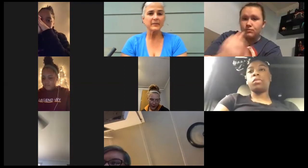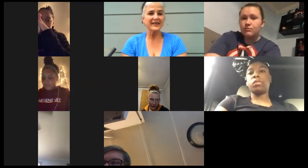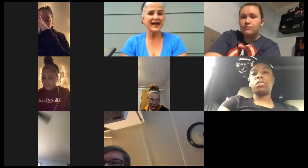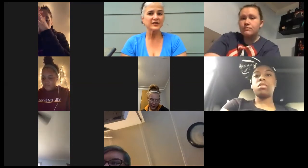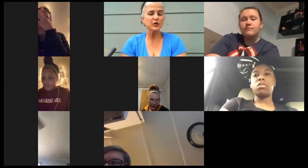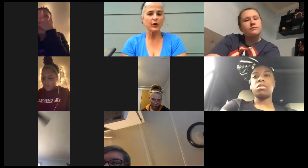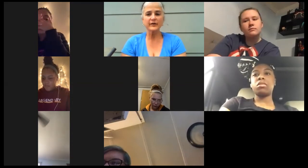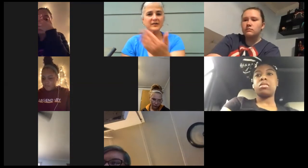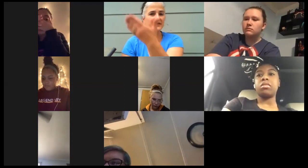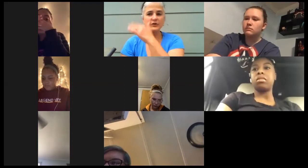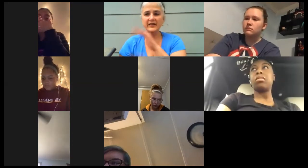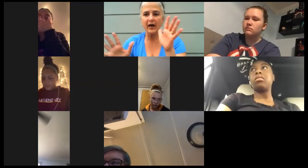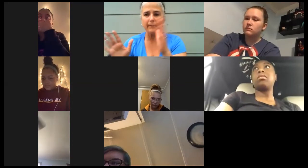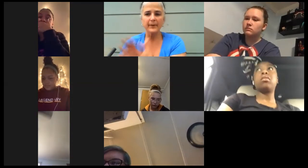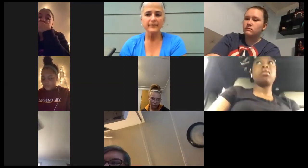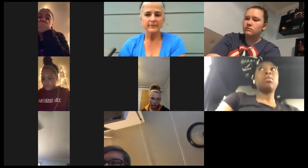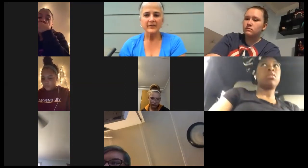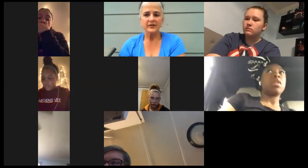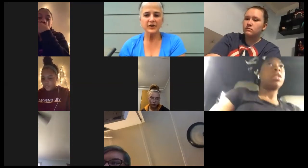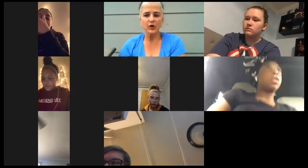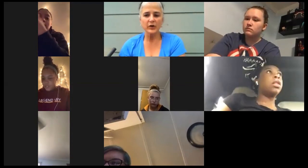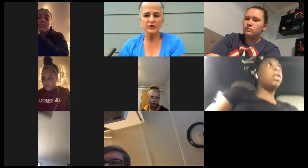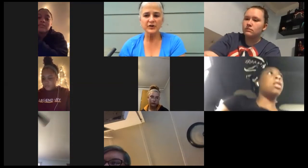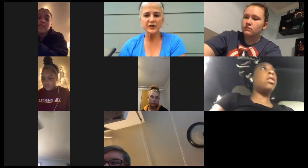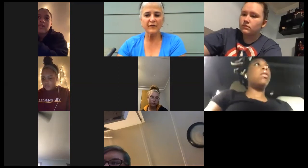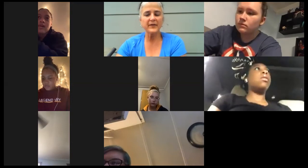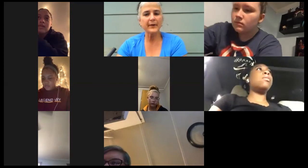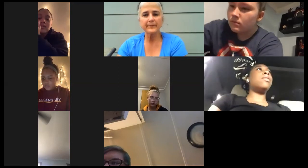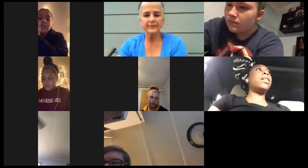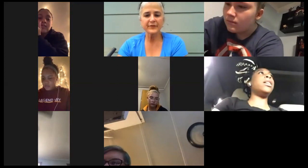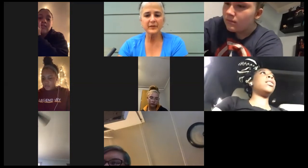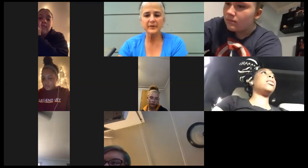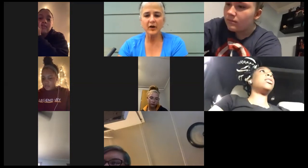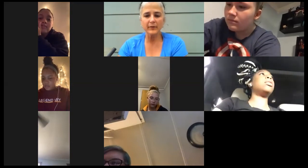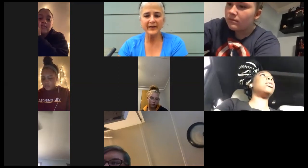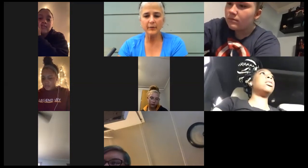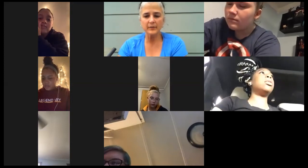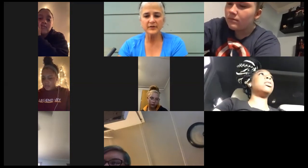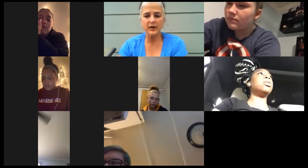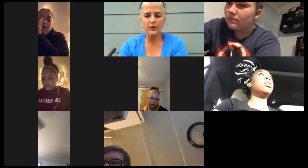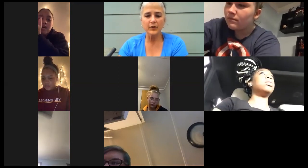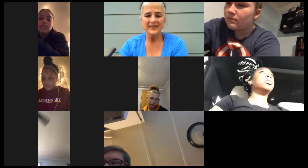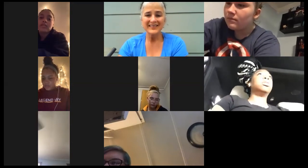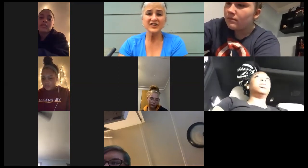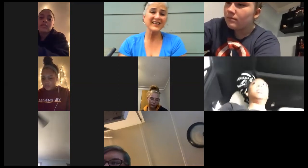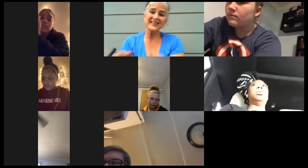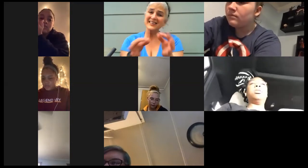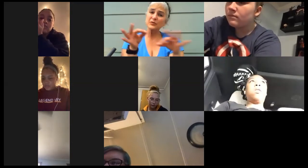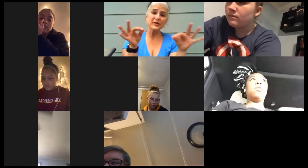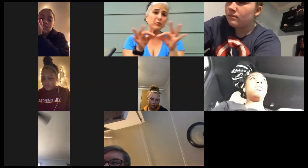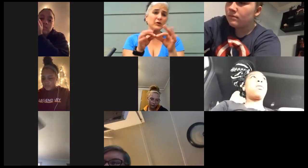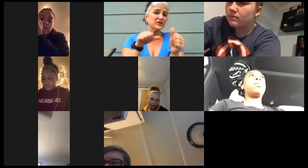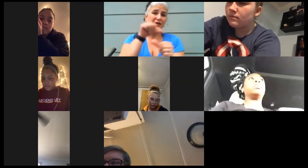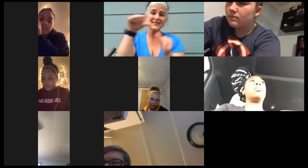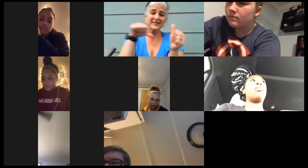And if somebody has a new word, somebody can look it up. So we'll just go from there. So let me put y'all in breakout rooms. So just because I think